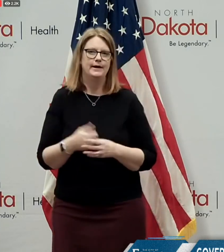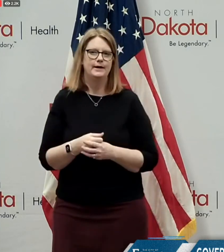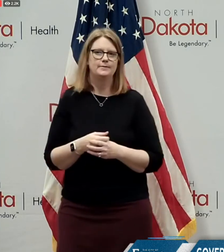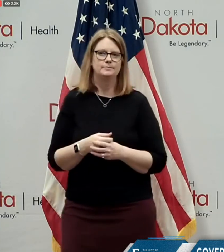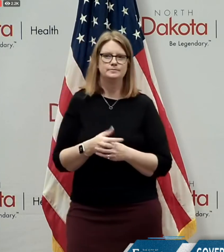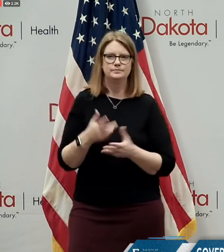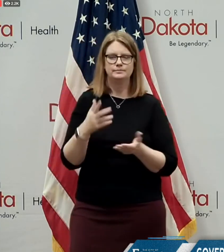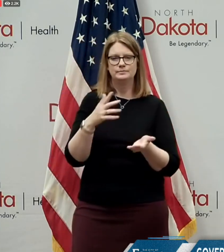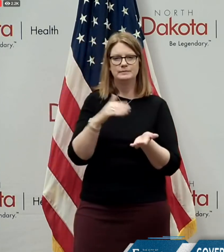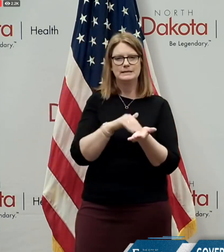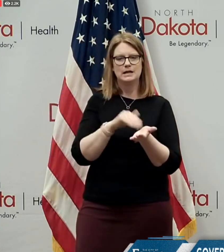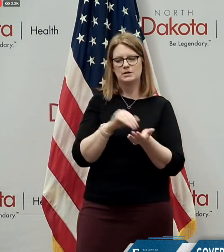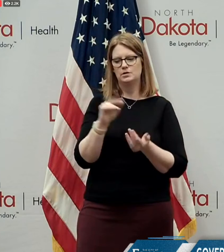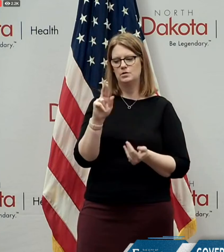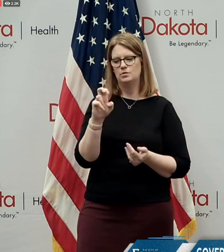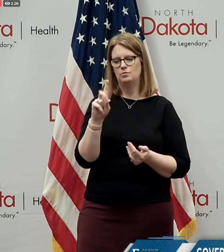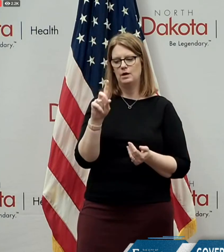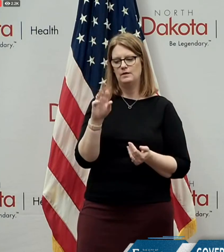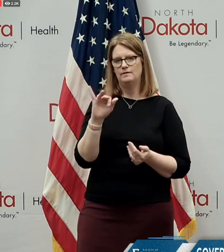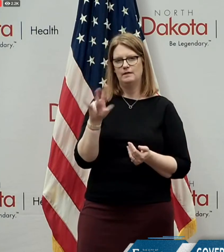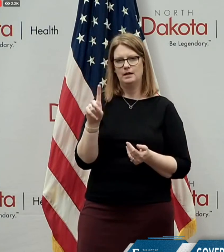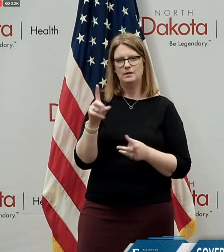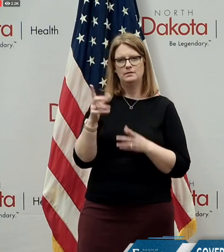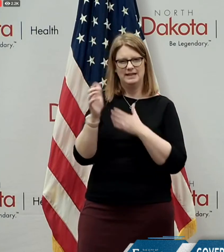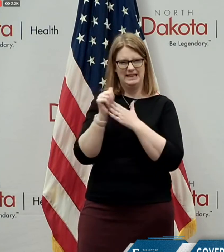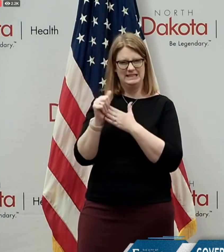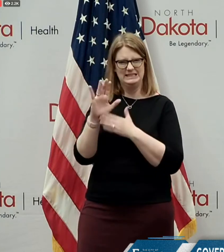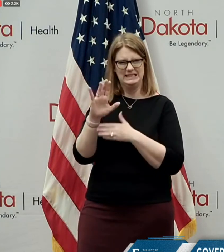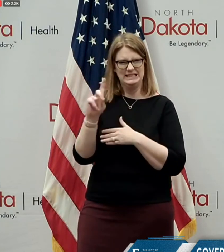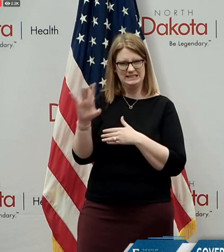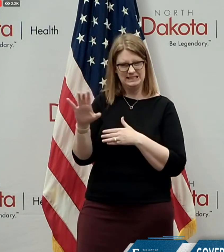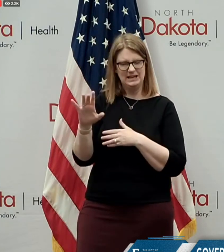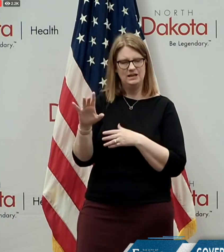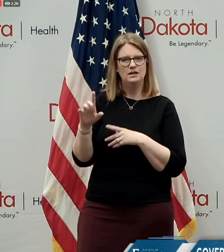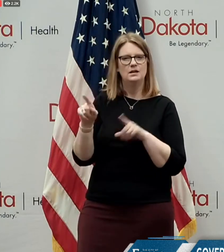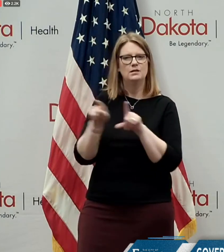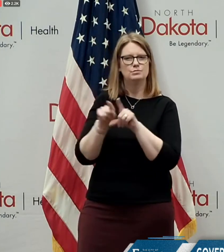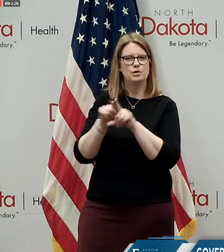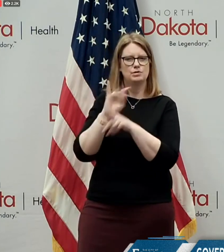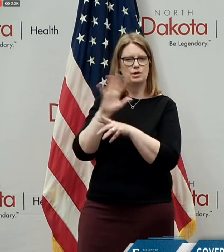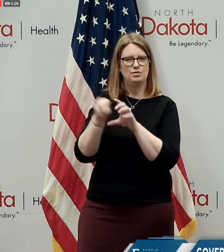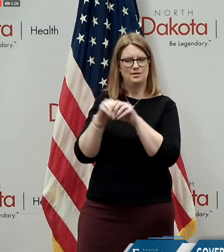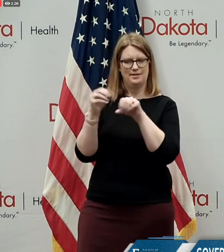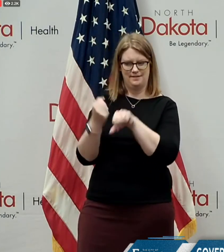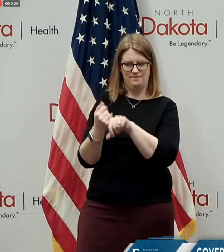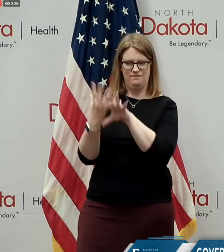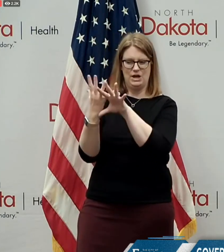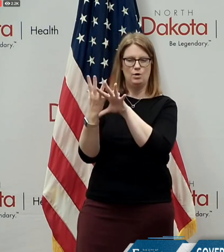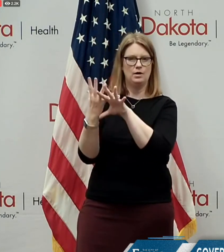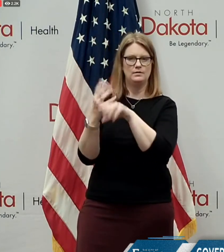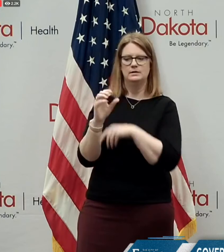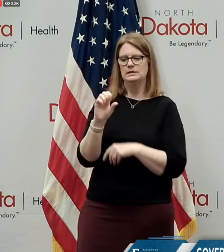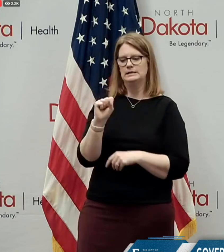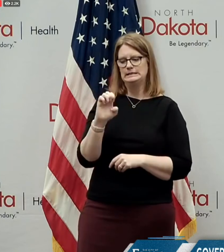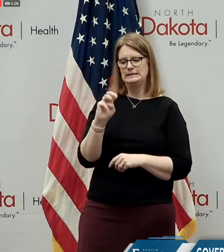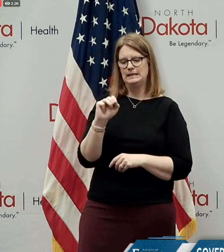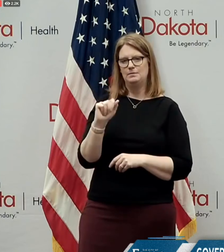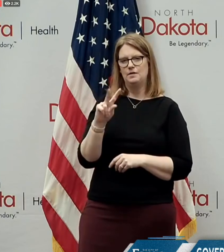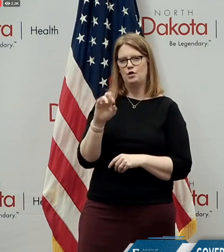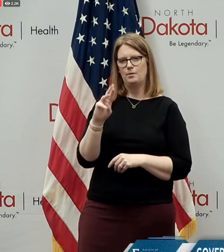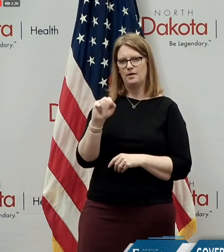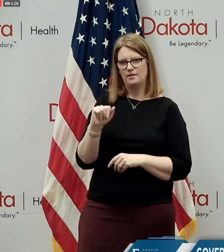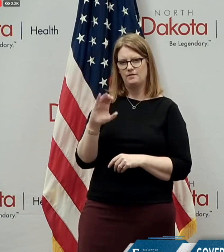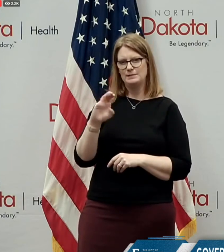Dr. Redfield, who leads CDC, was there in the room on the video conference. Seema Verma from